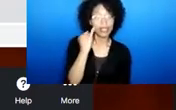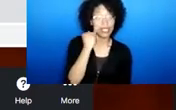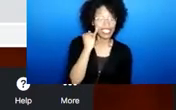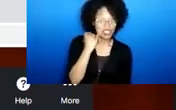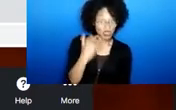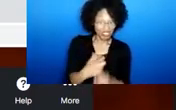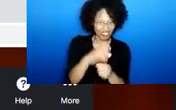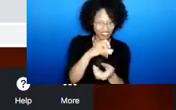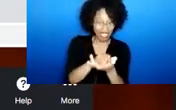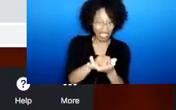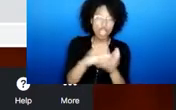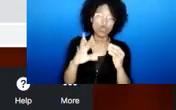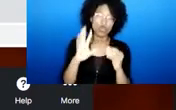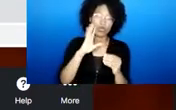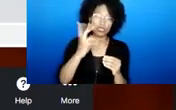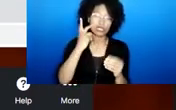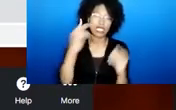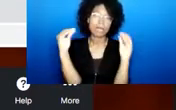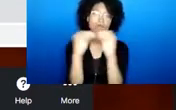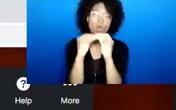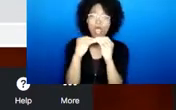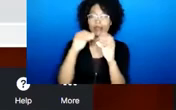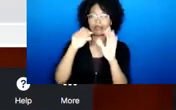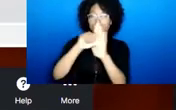top of your screen.